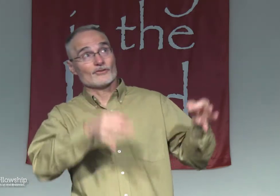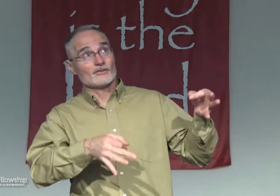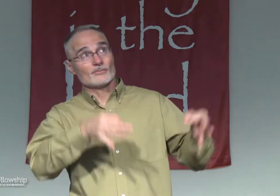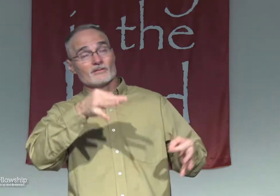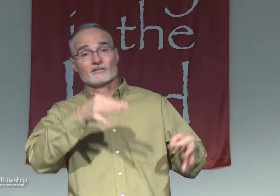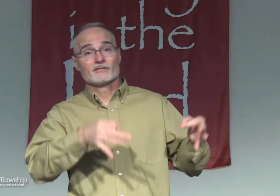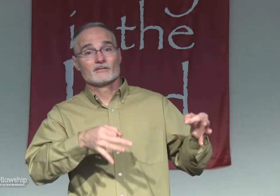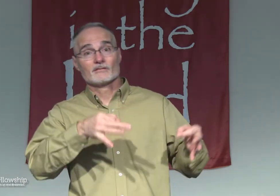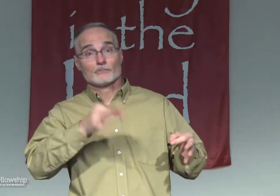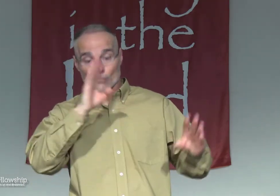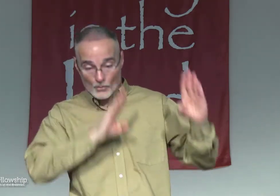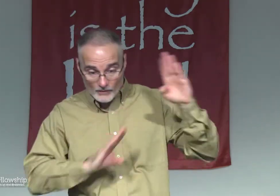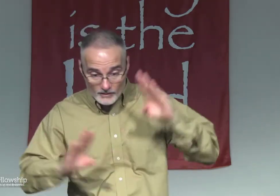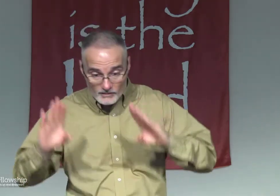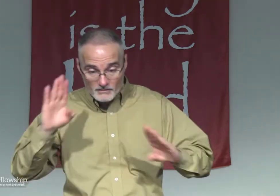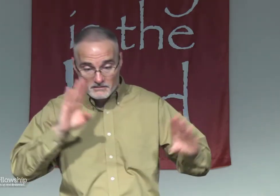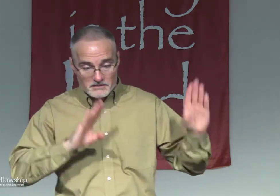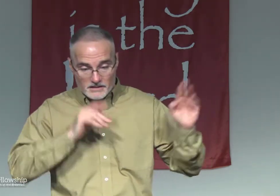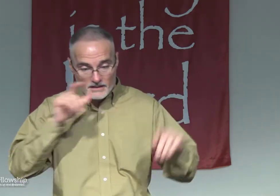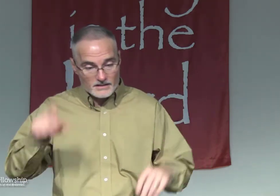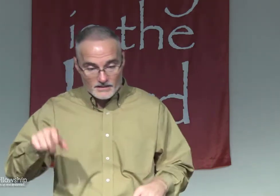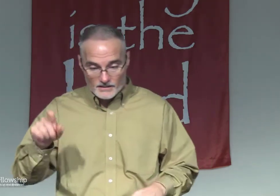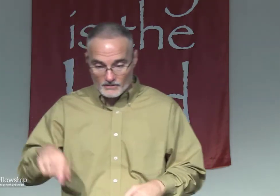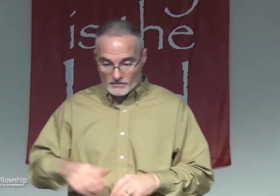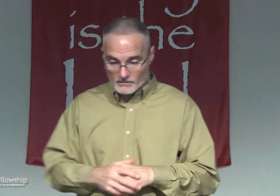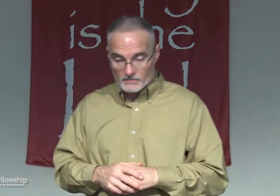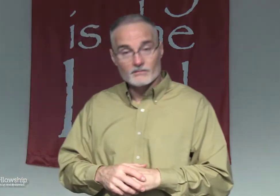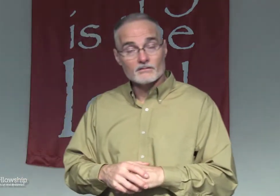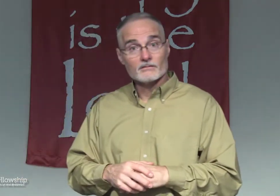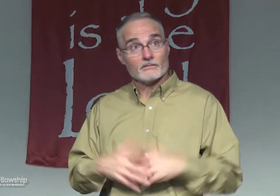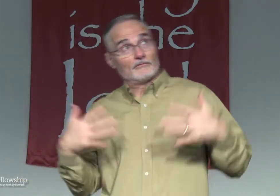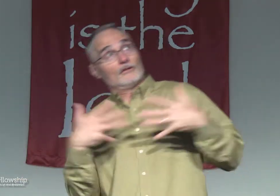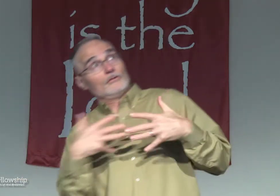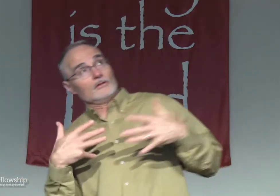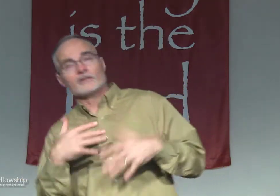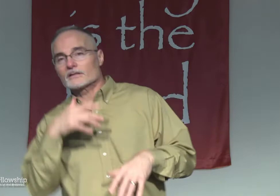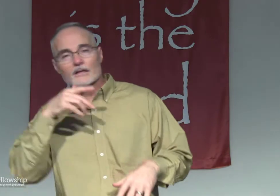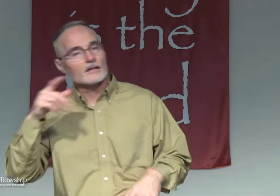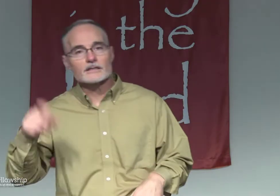God's wrath and His judgment, you don't have to worry about.